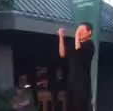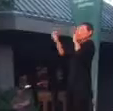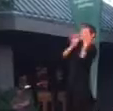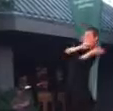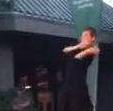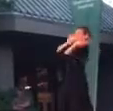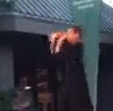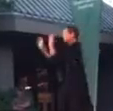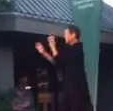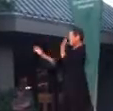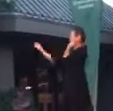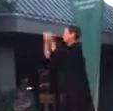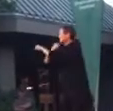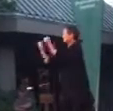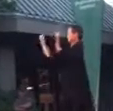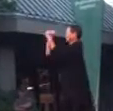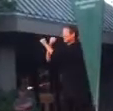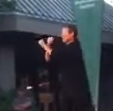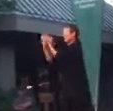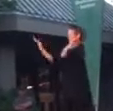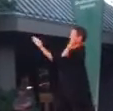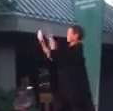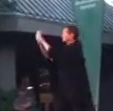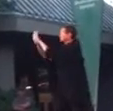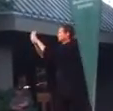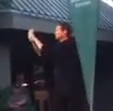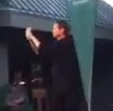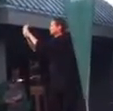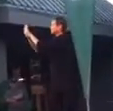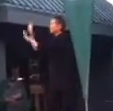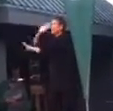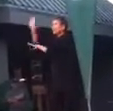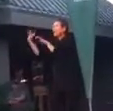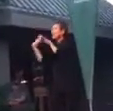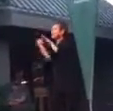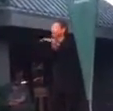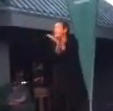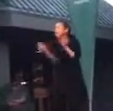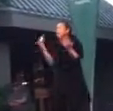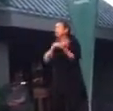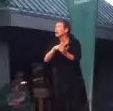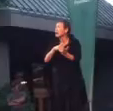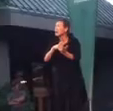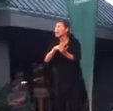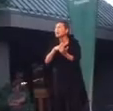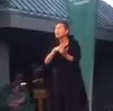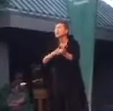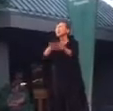Many, many soldiers had gone to try to defeat that goblin, but everyone that had gone in had never come out